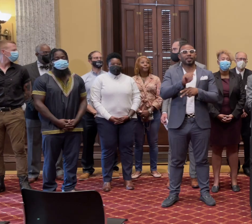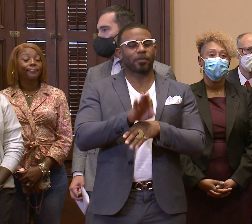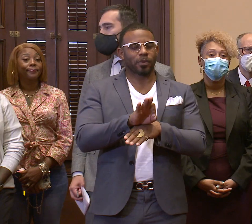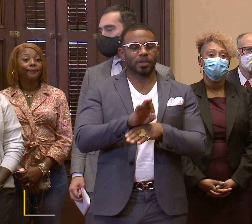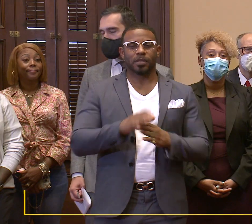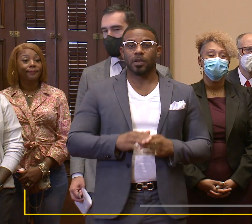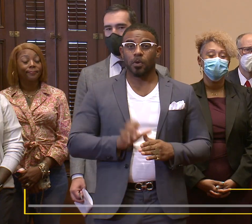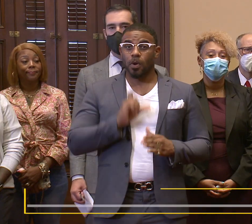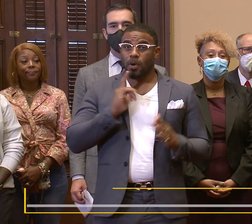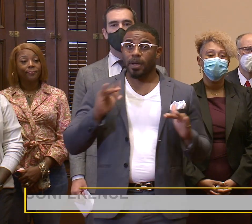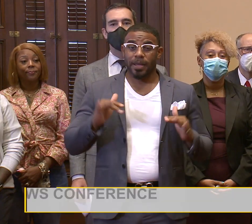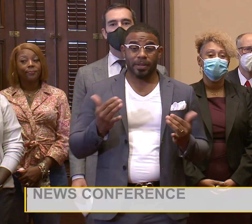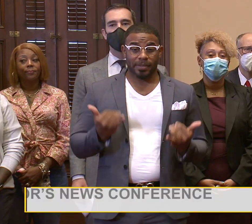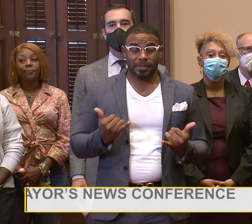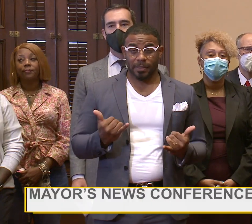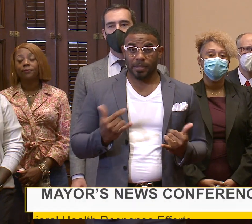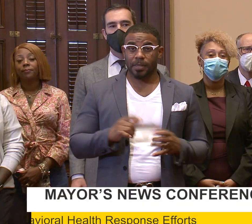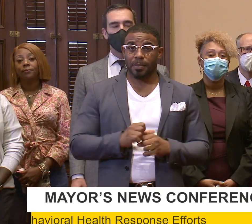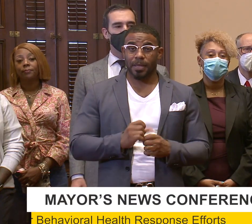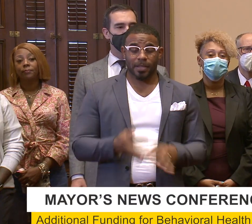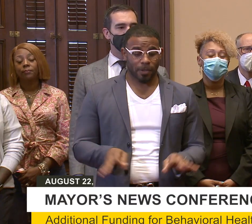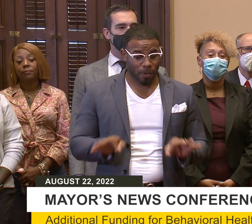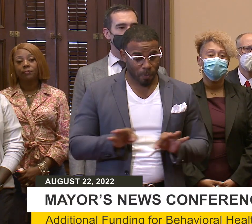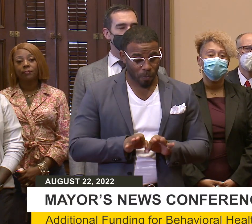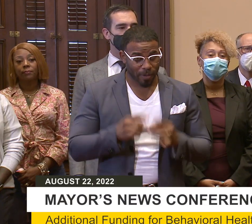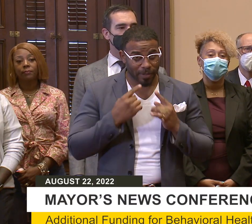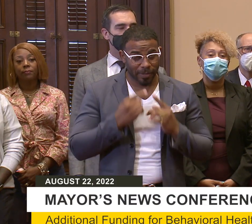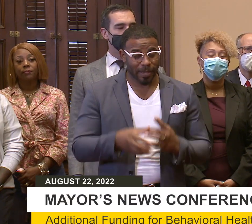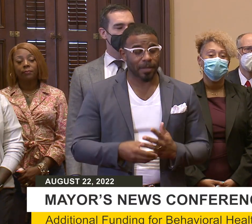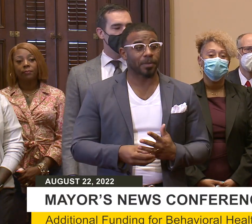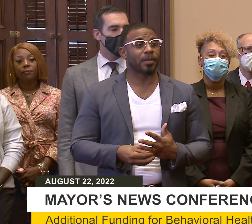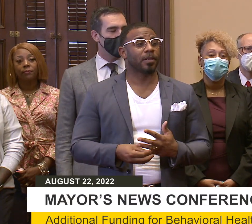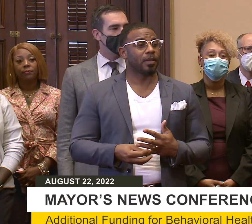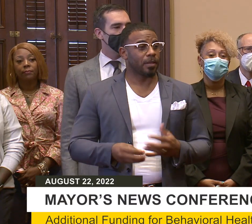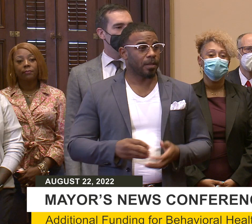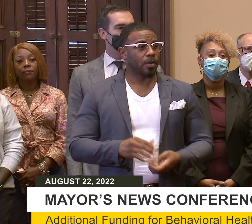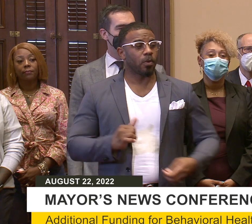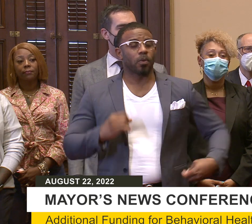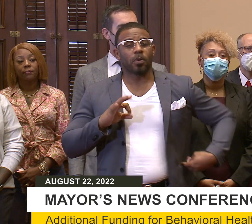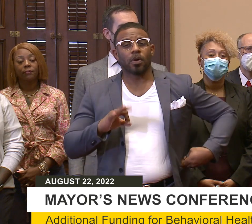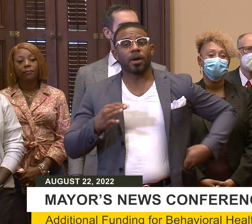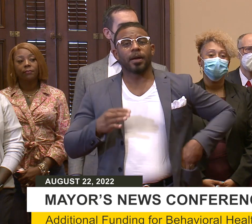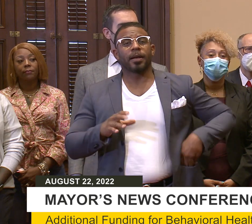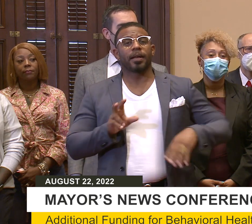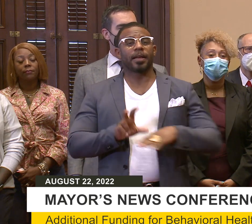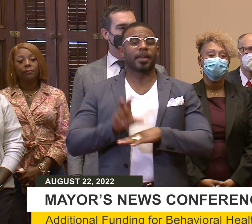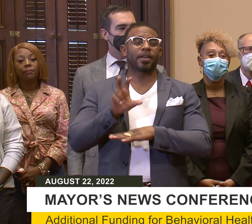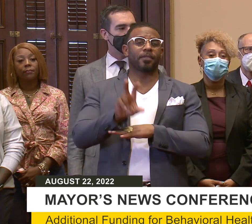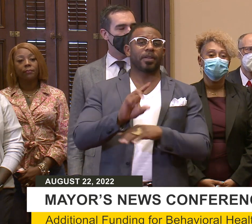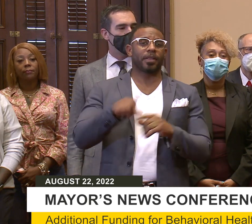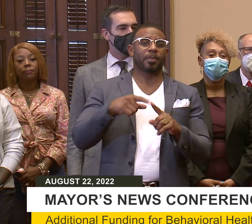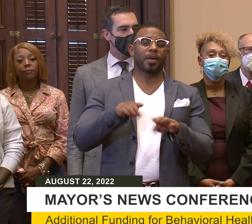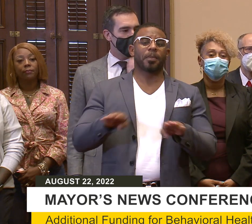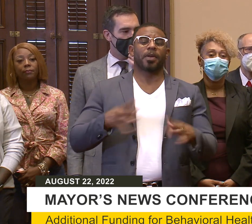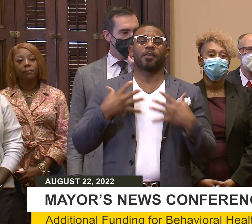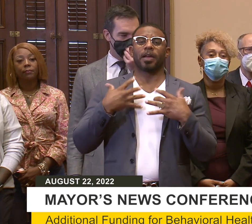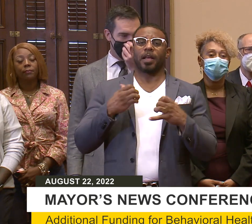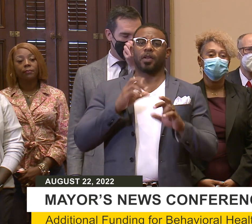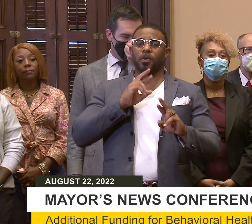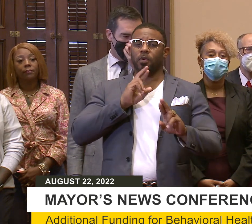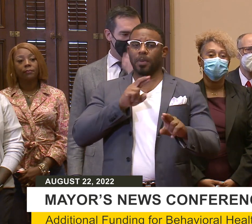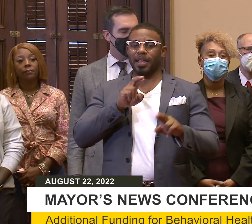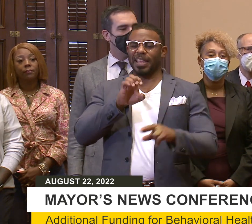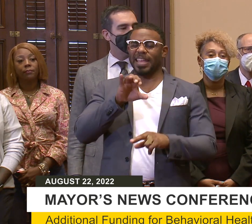Force. We are gathered here today to make an important announcement regarding the investment of our behavioral health